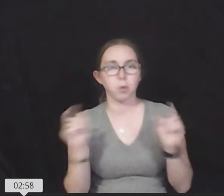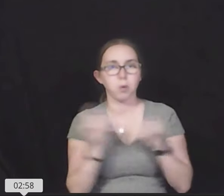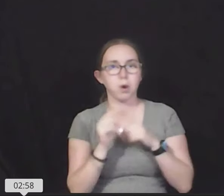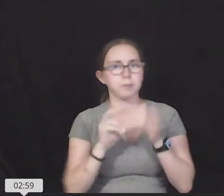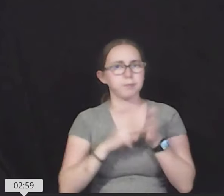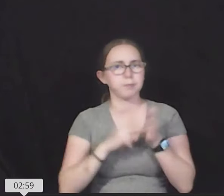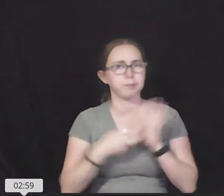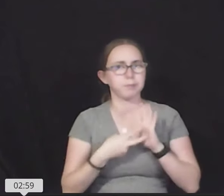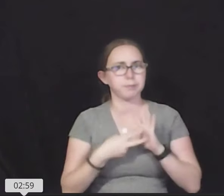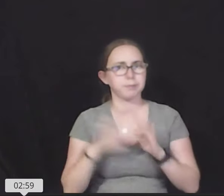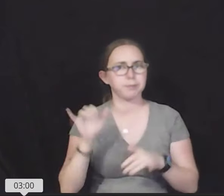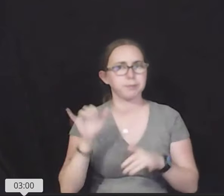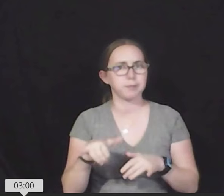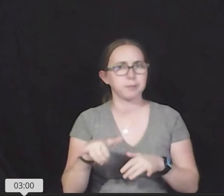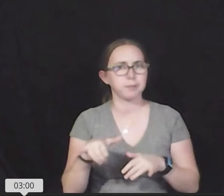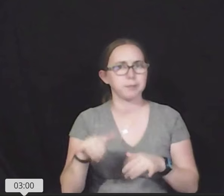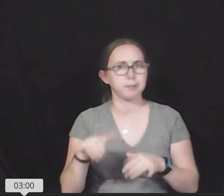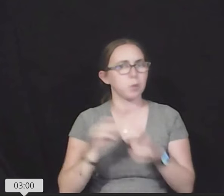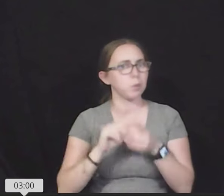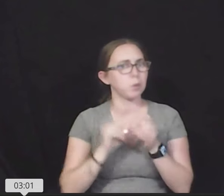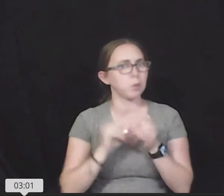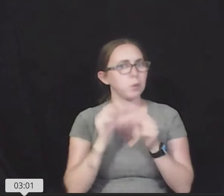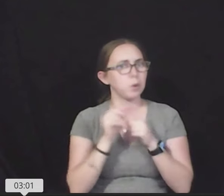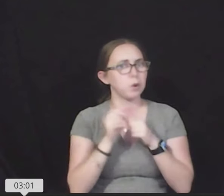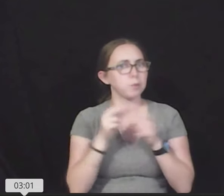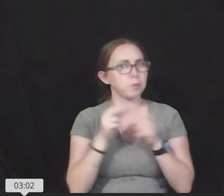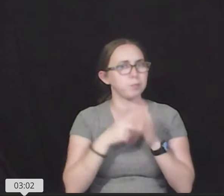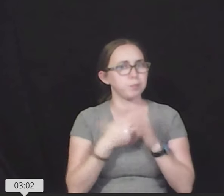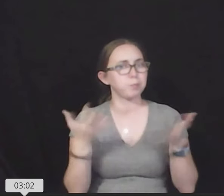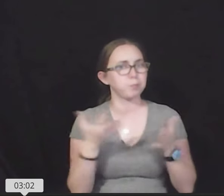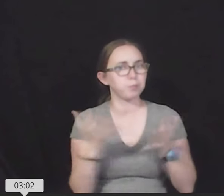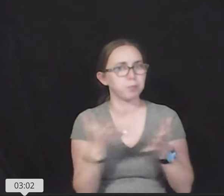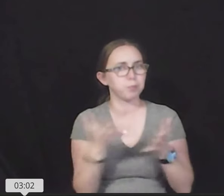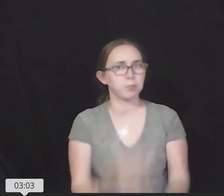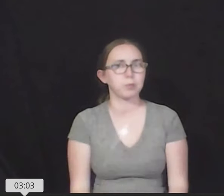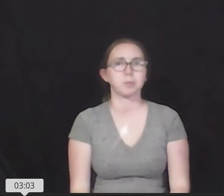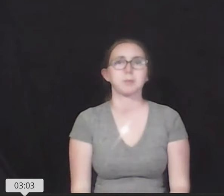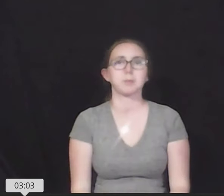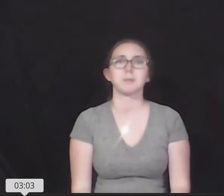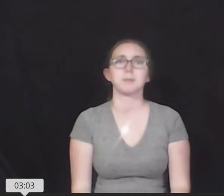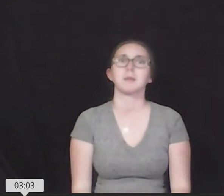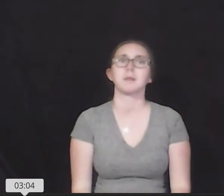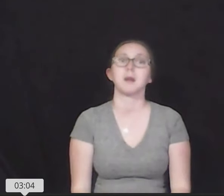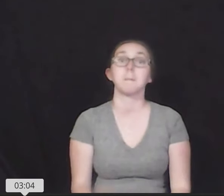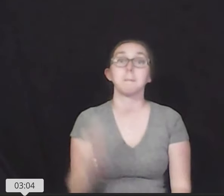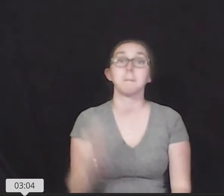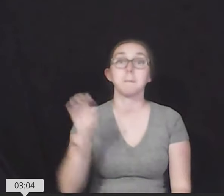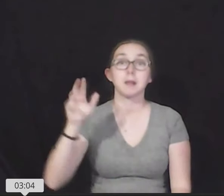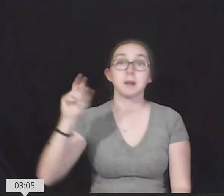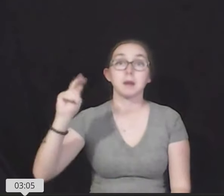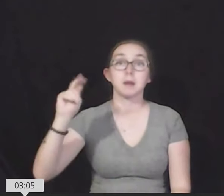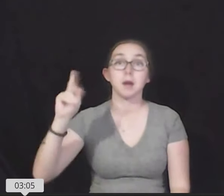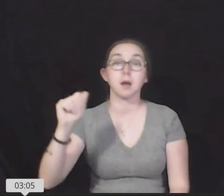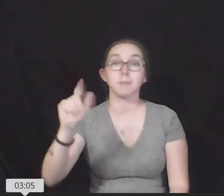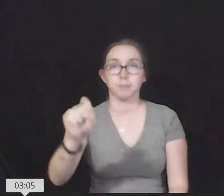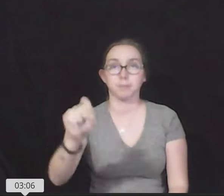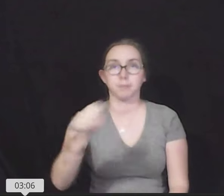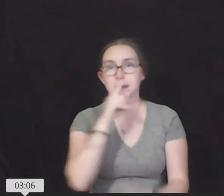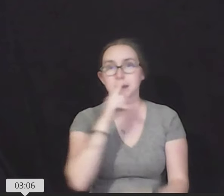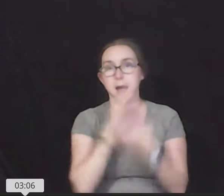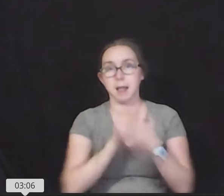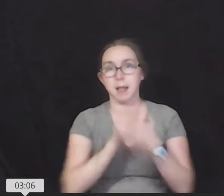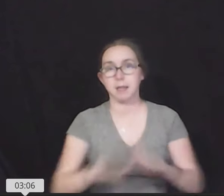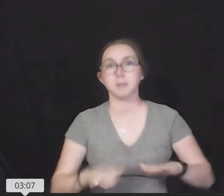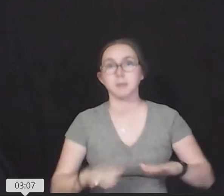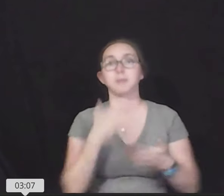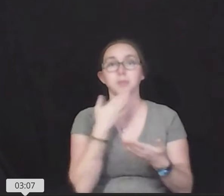excuse me. Which word means totally quiet with no sound? Melinda? Silent. Good.